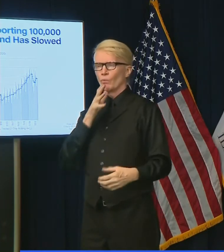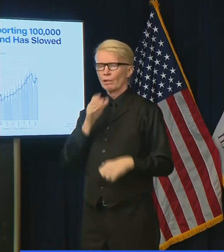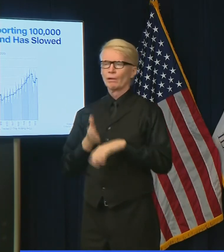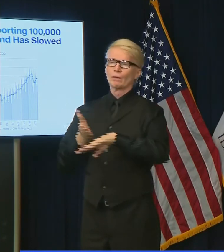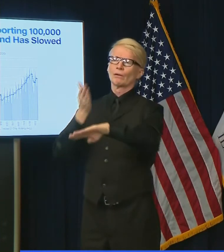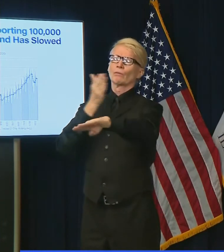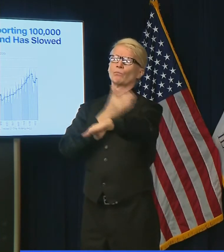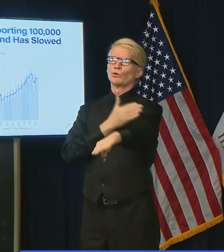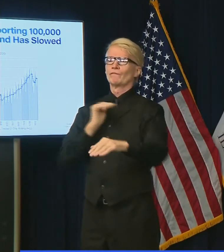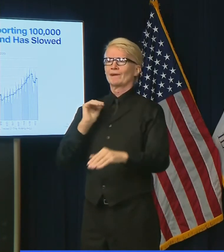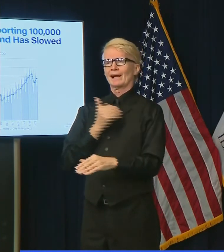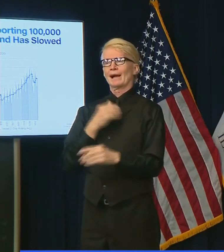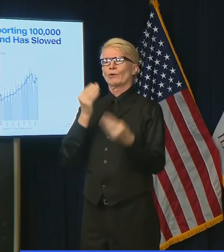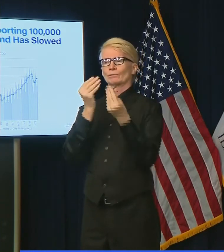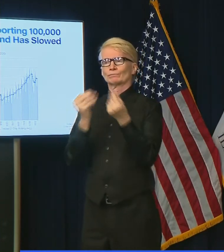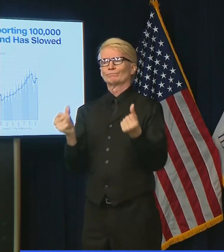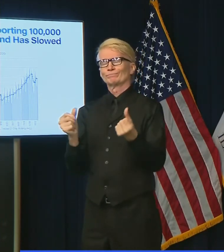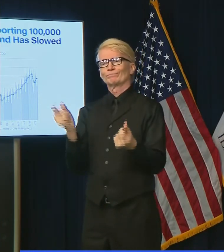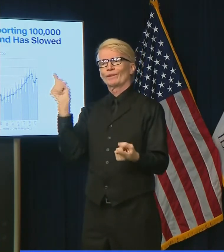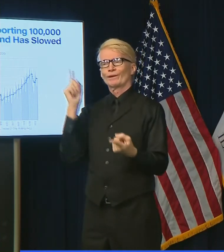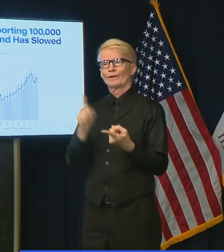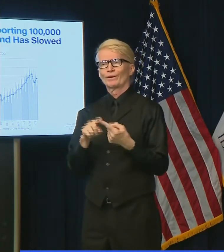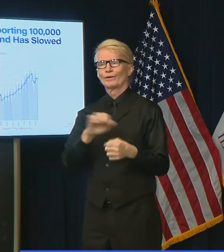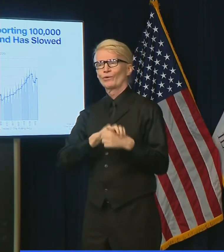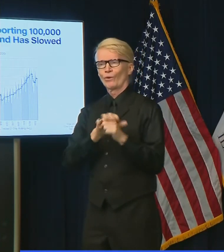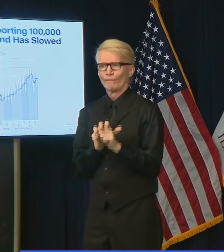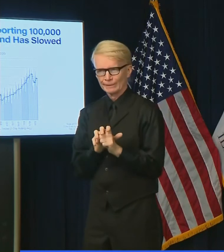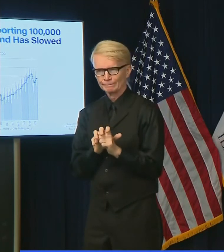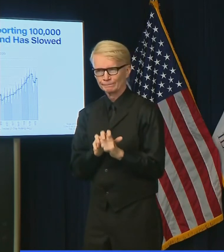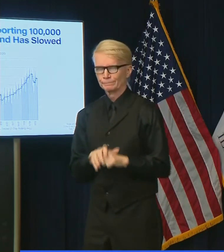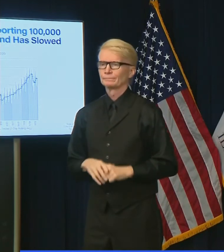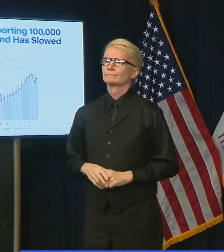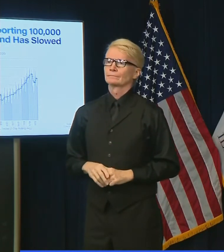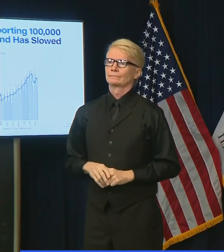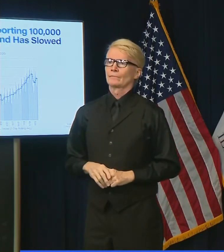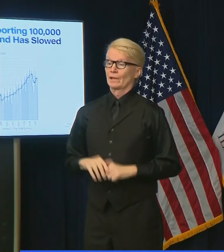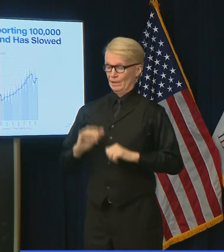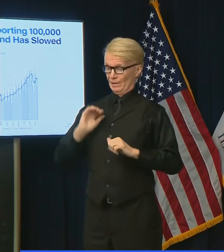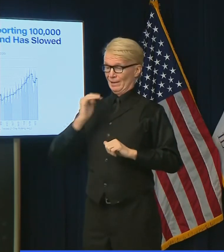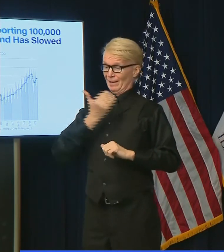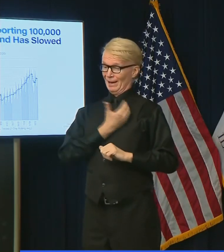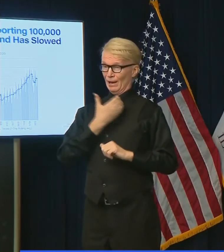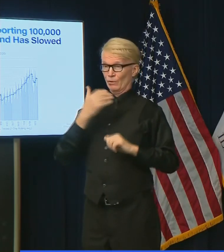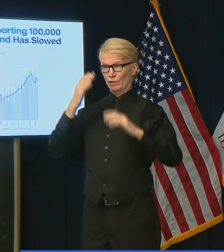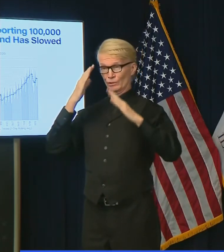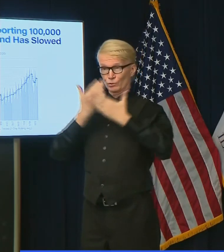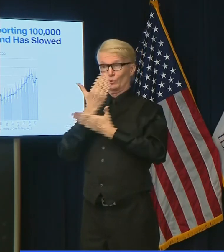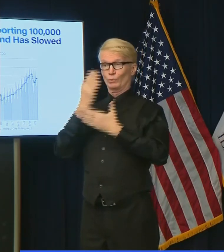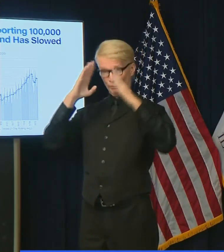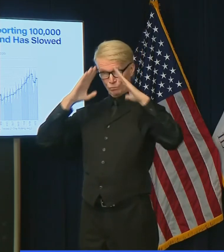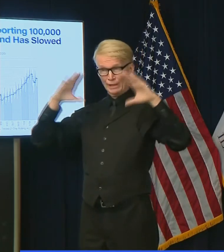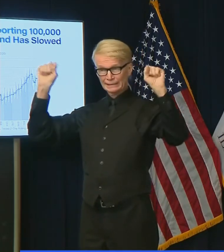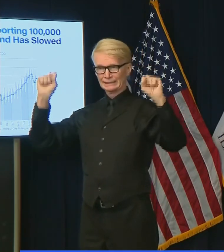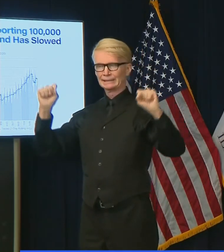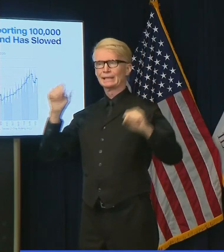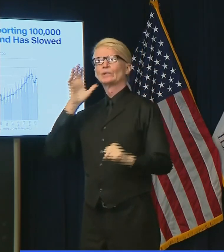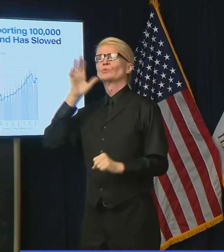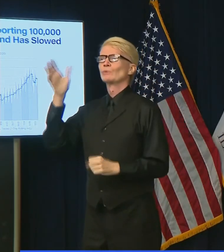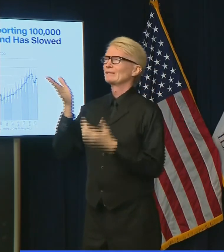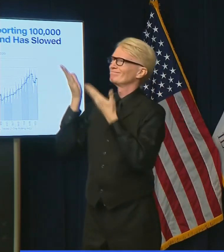pandemic response right now. I've conveyed to the presidential transition our hope to see a thorough